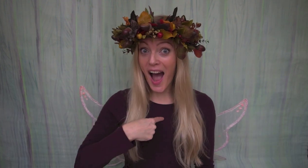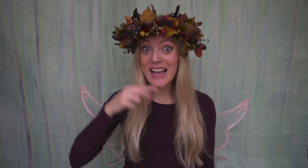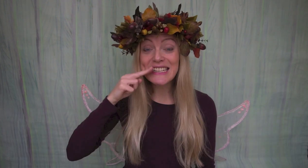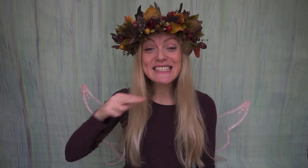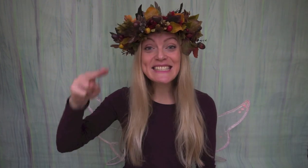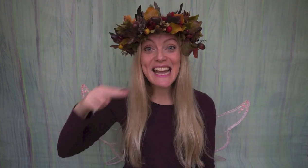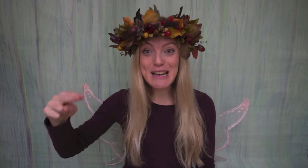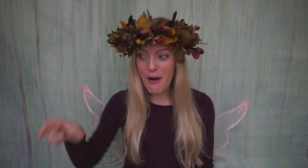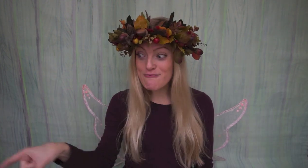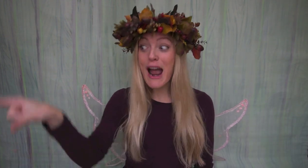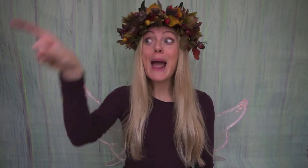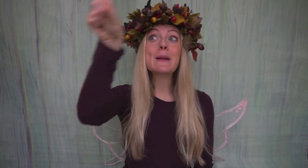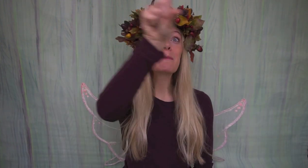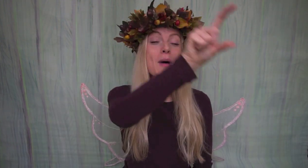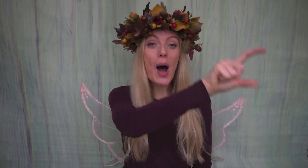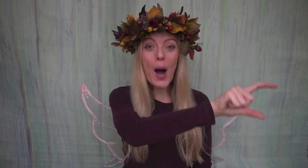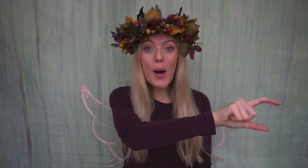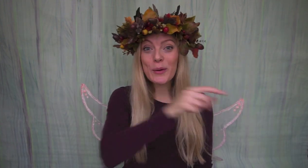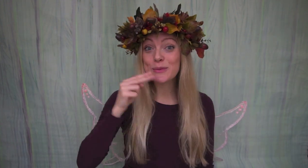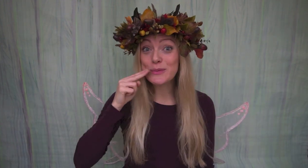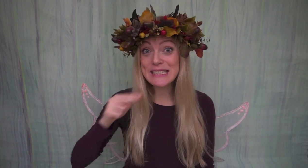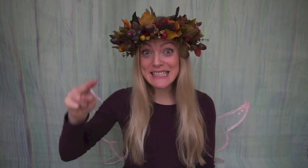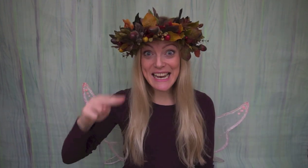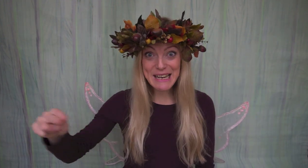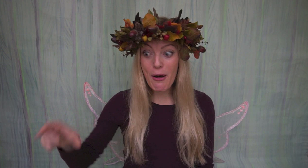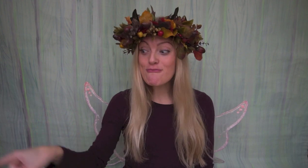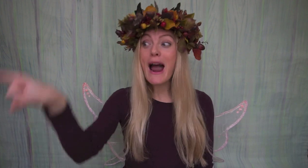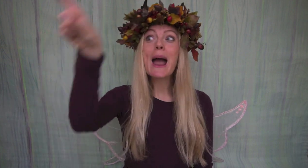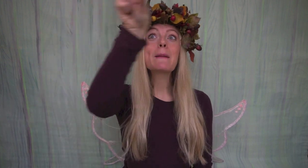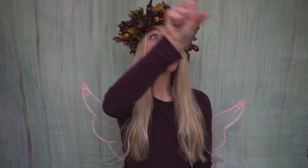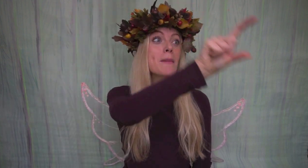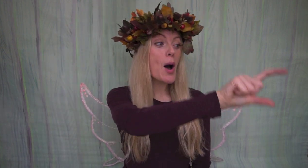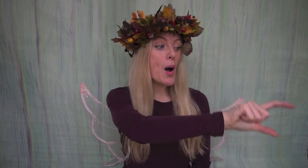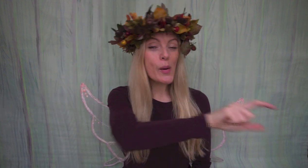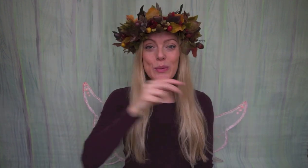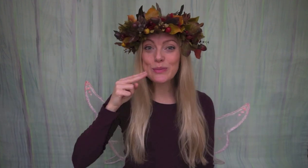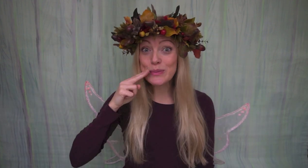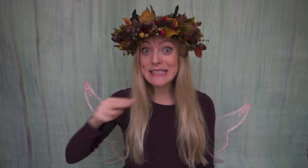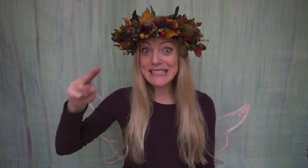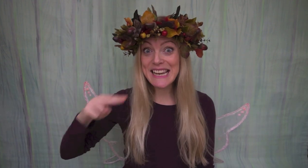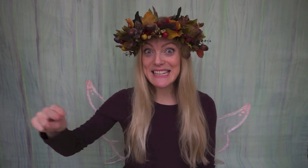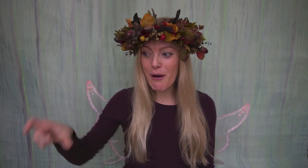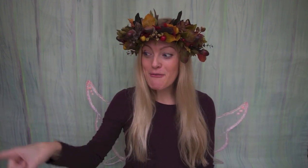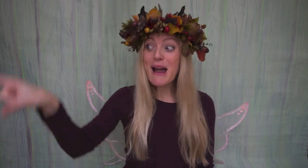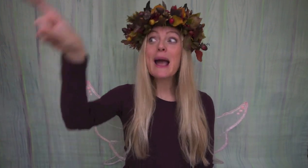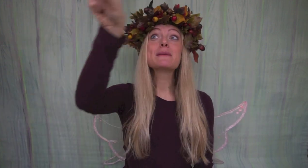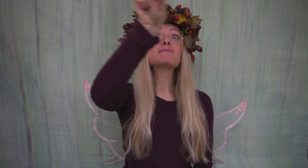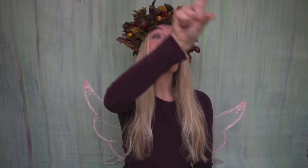blue. I can sing a rainbow, sing a rainbow, sing a